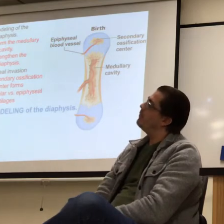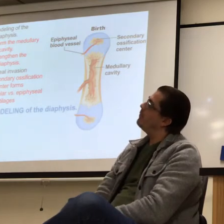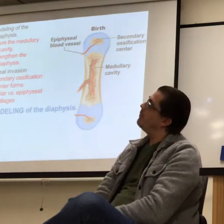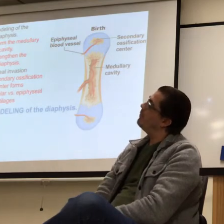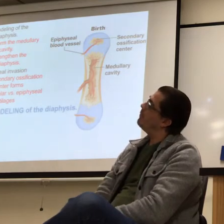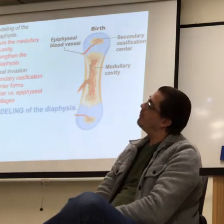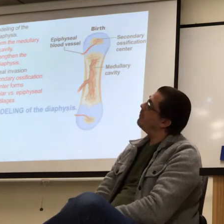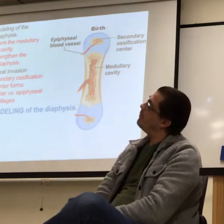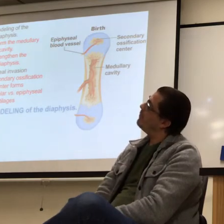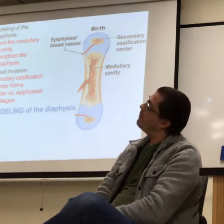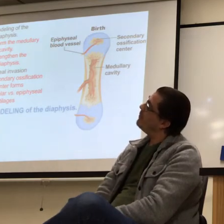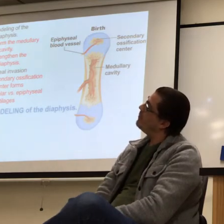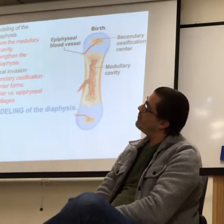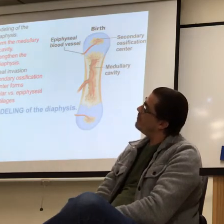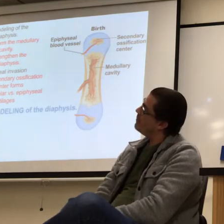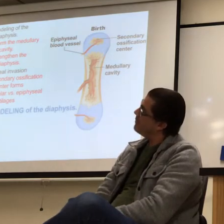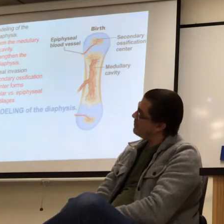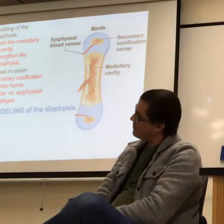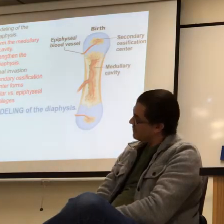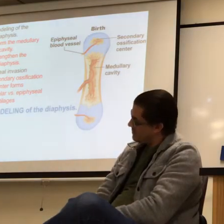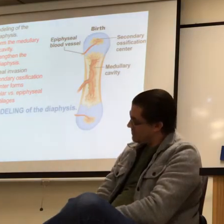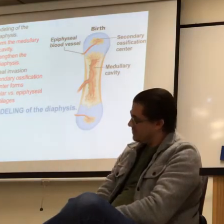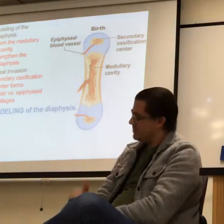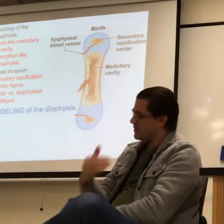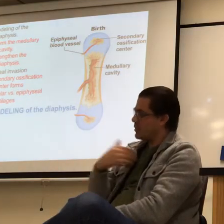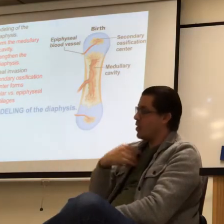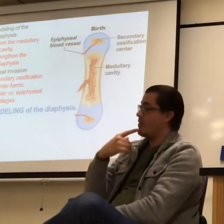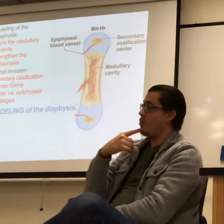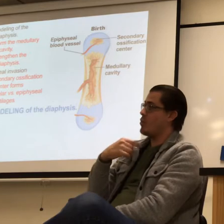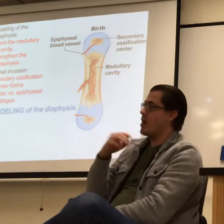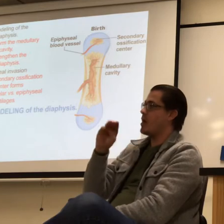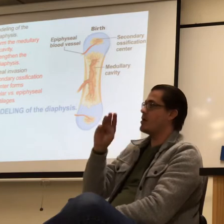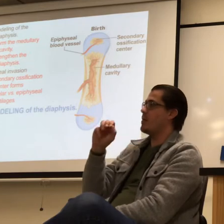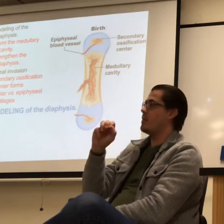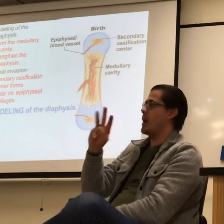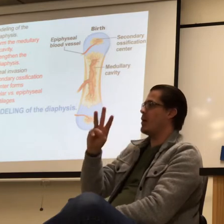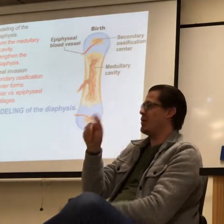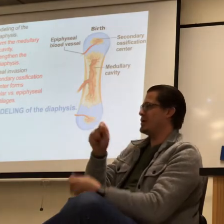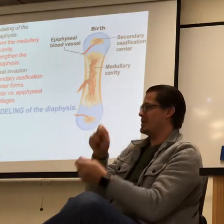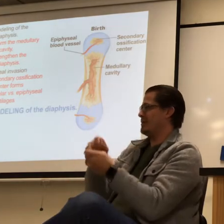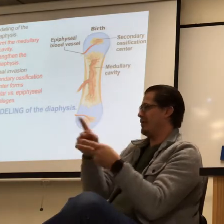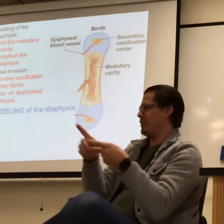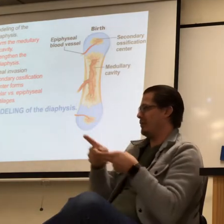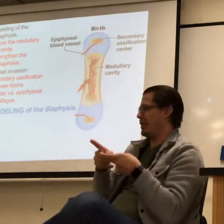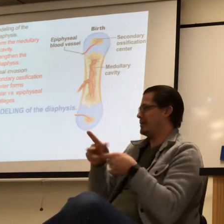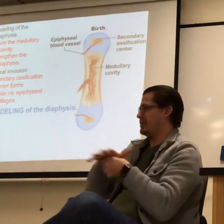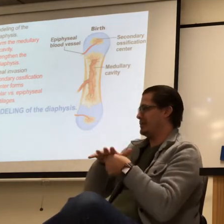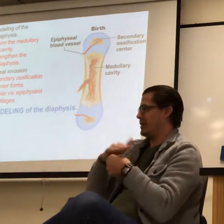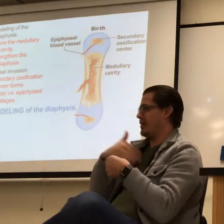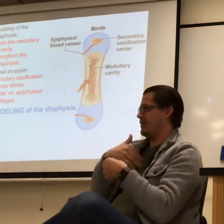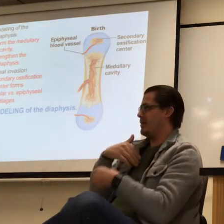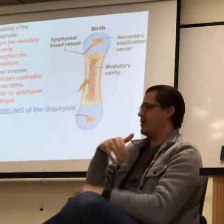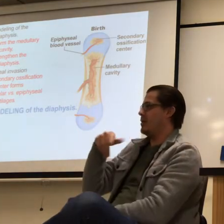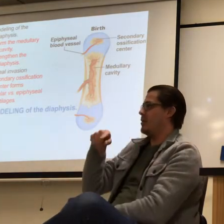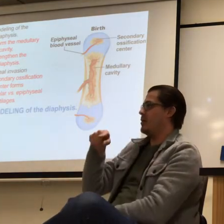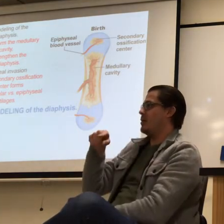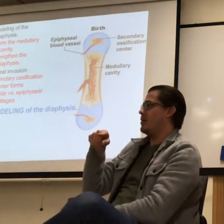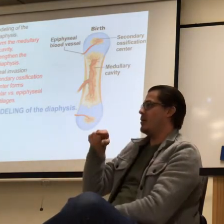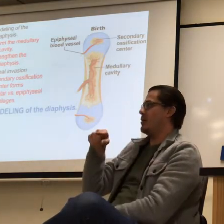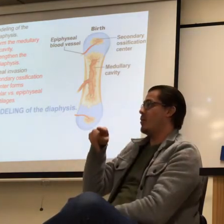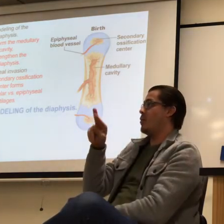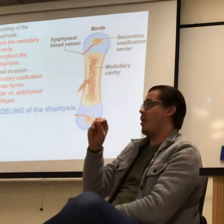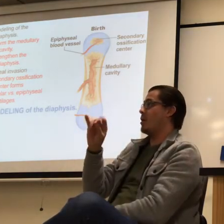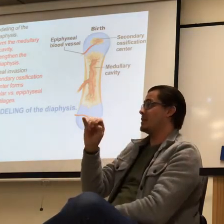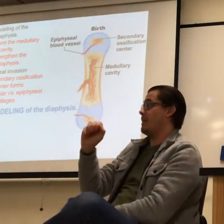And this is where you have the red marrow in certain places, particularly the proximal femur, which is your thigh